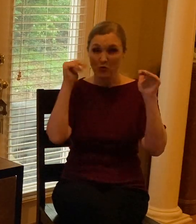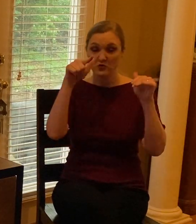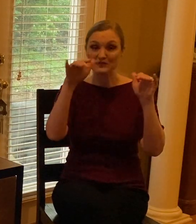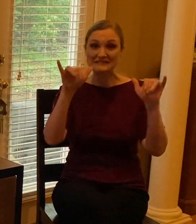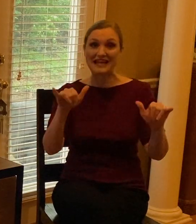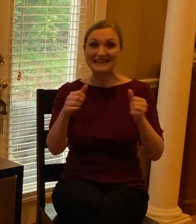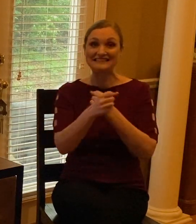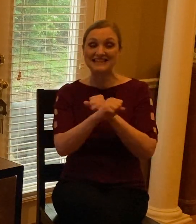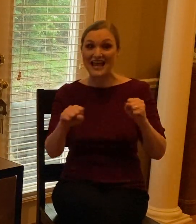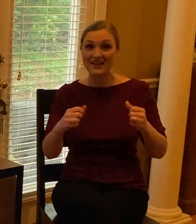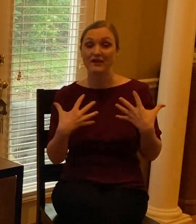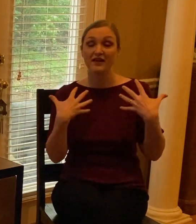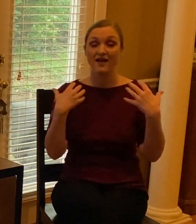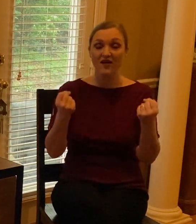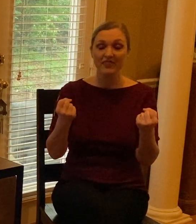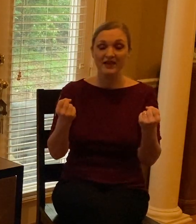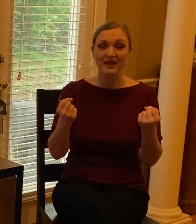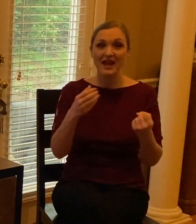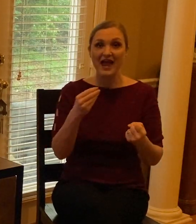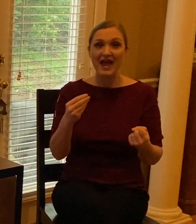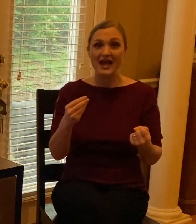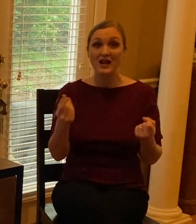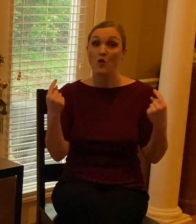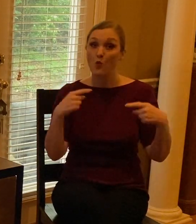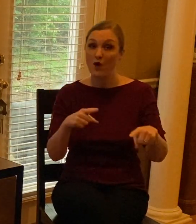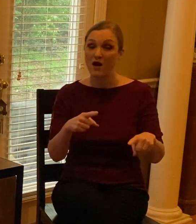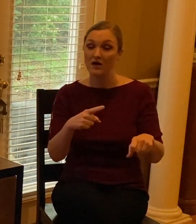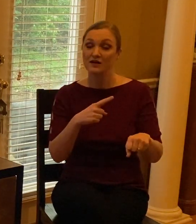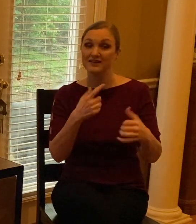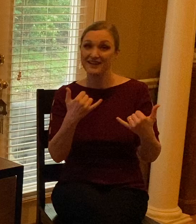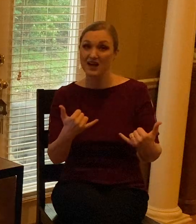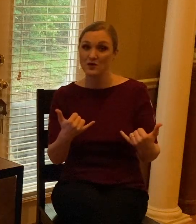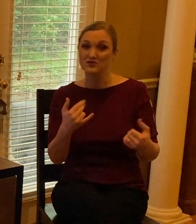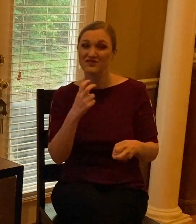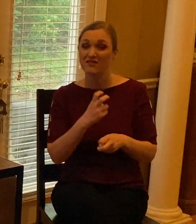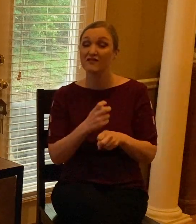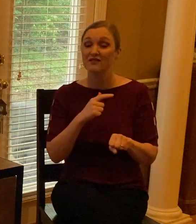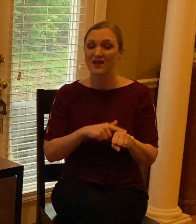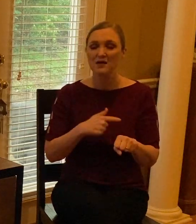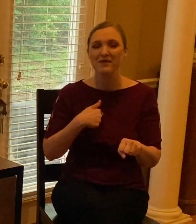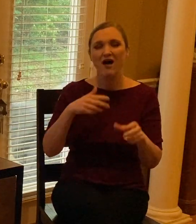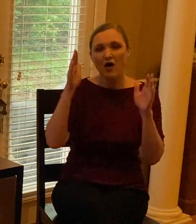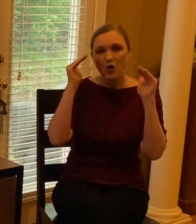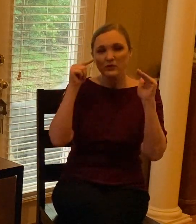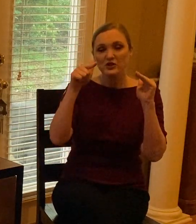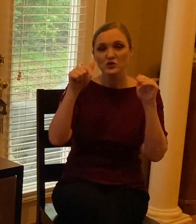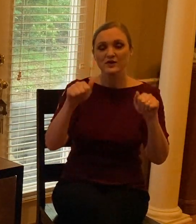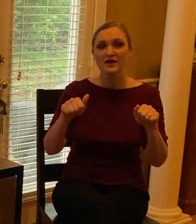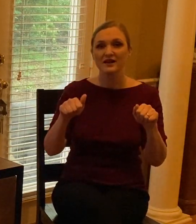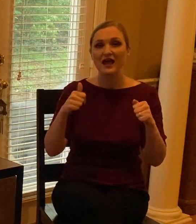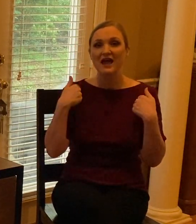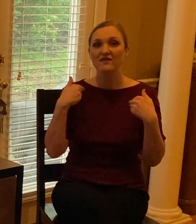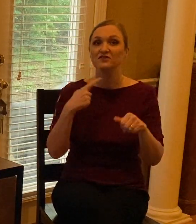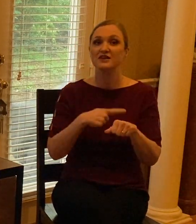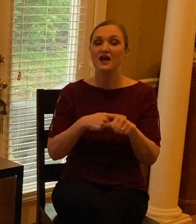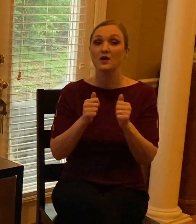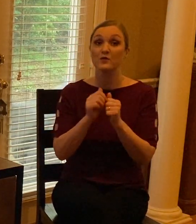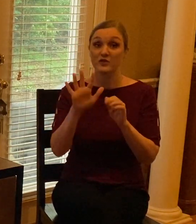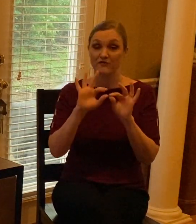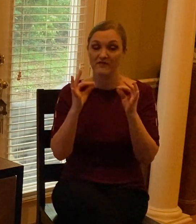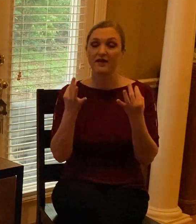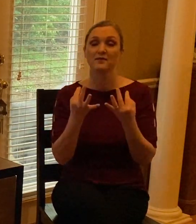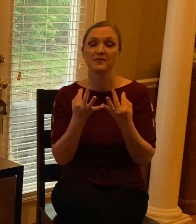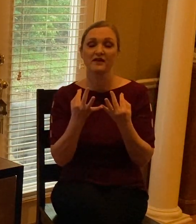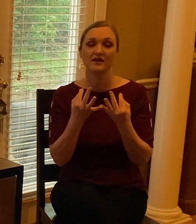staying safe and healthy. And even though these are difficult and trying times, I hope that you're able to spend them with your immediate